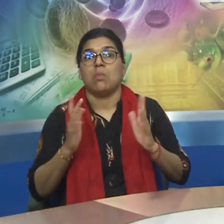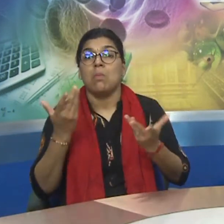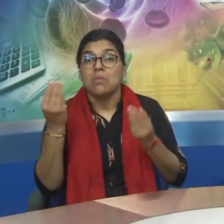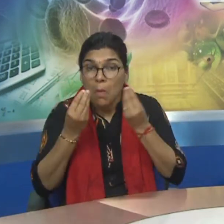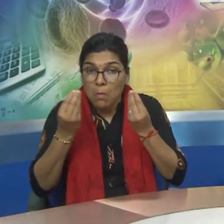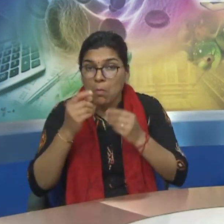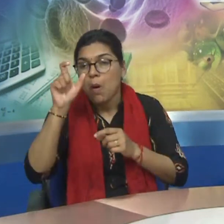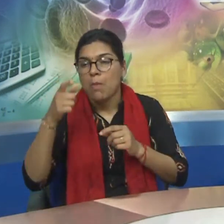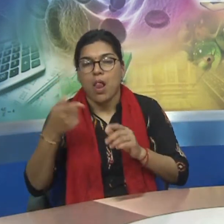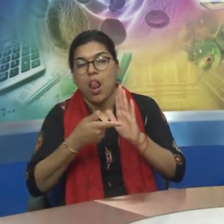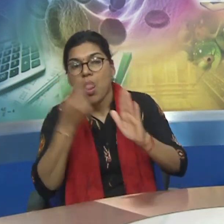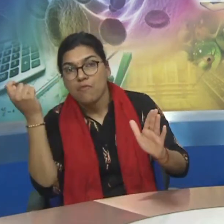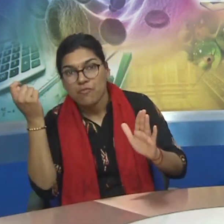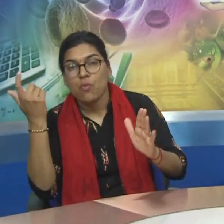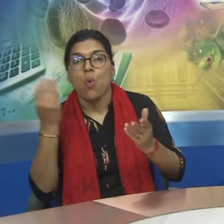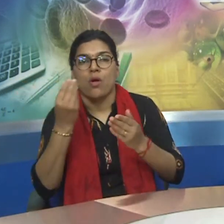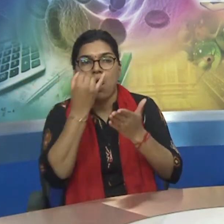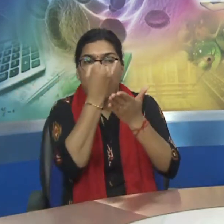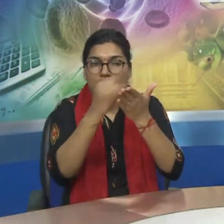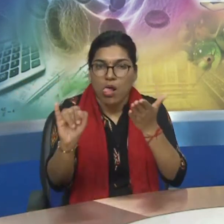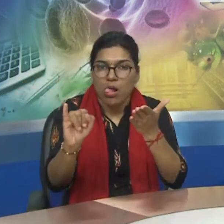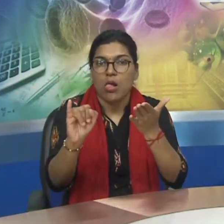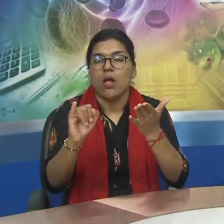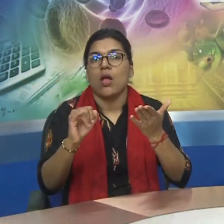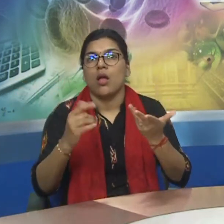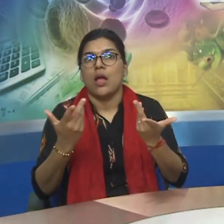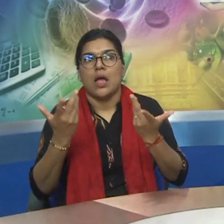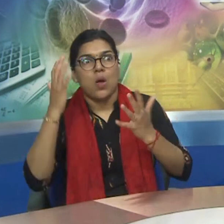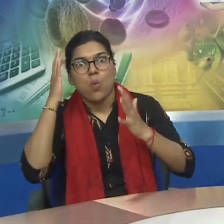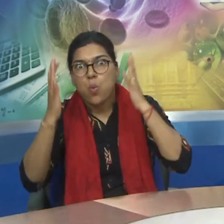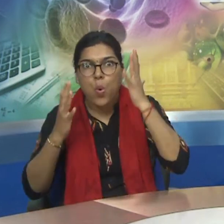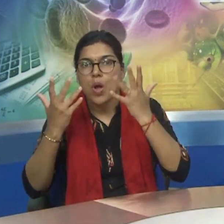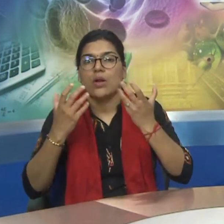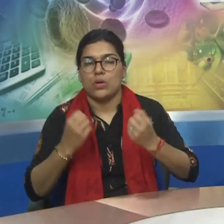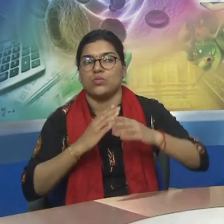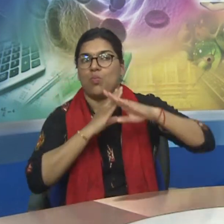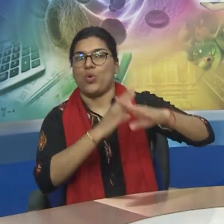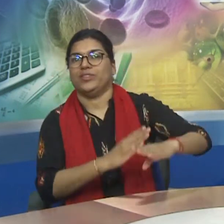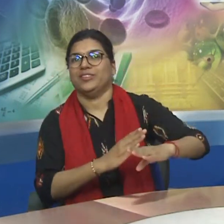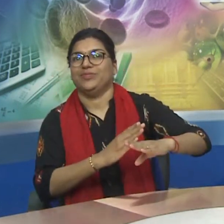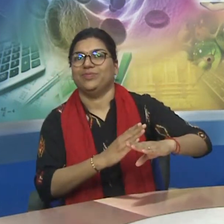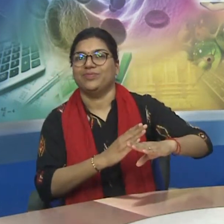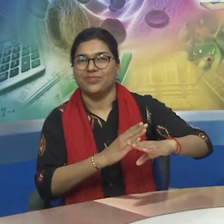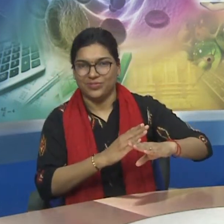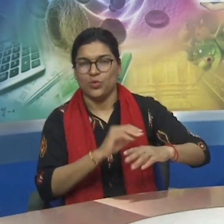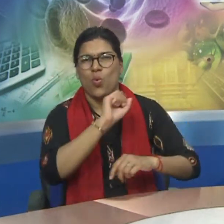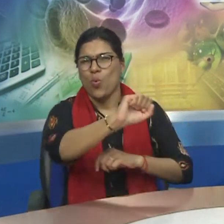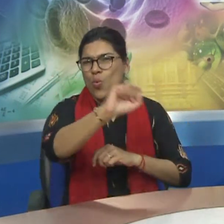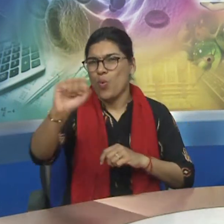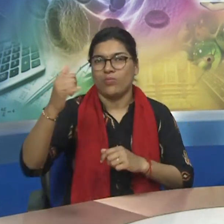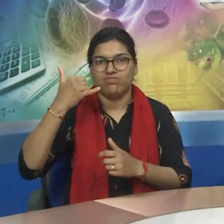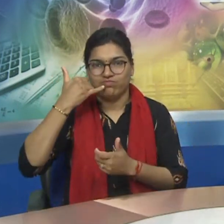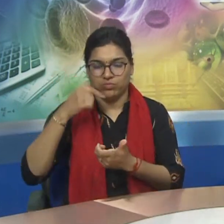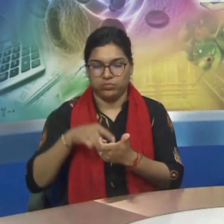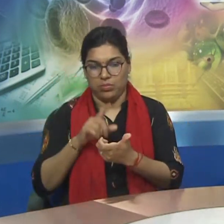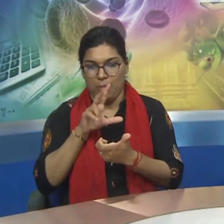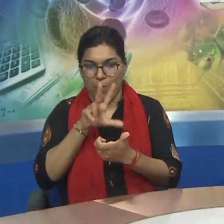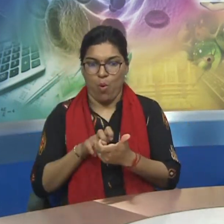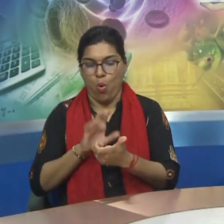other people to look at, or it is very important that anyone can steal it. So for